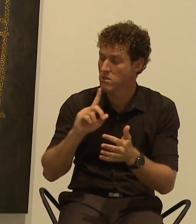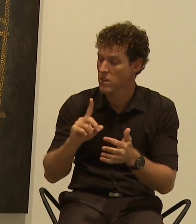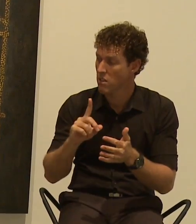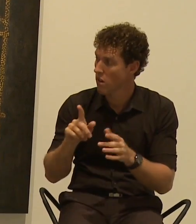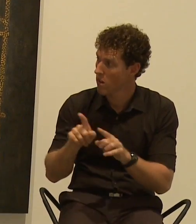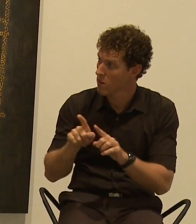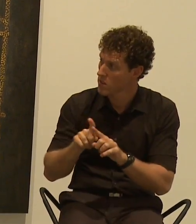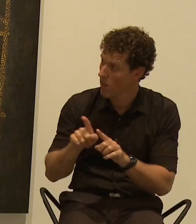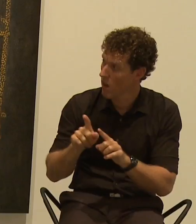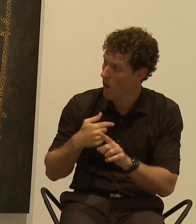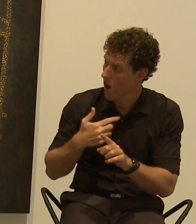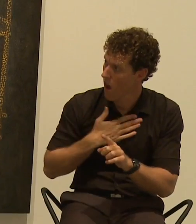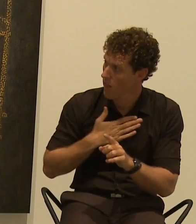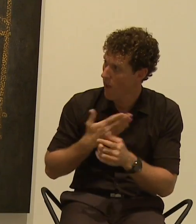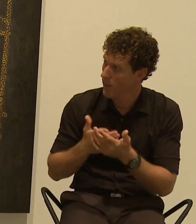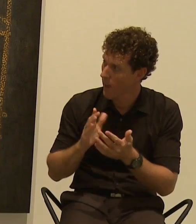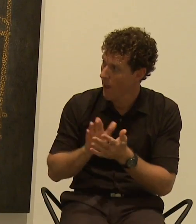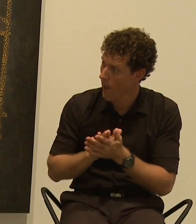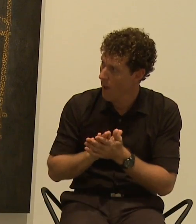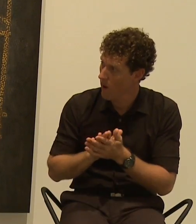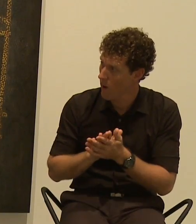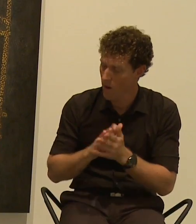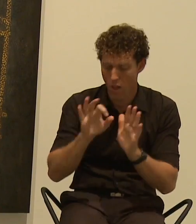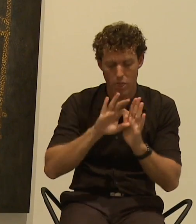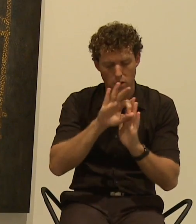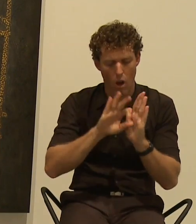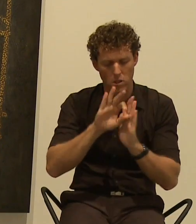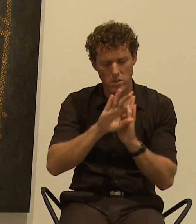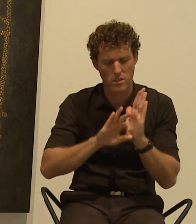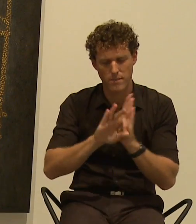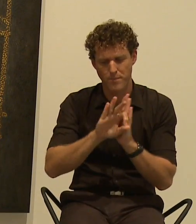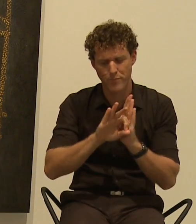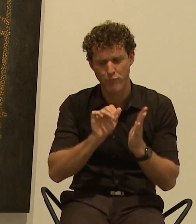I really like the way that the dots are used